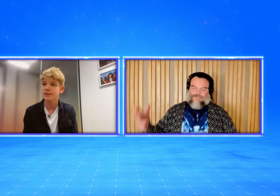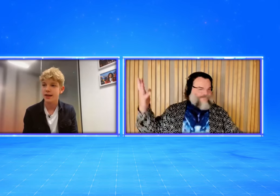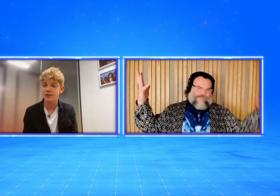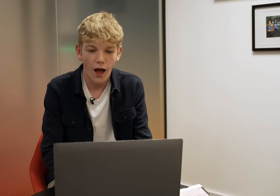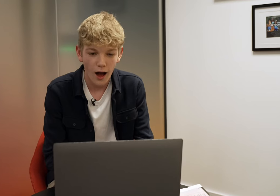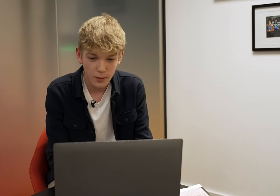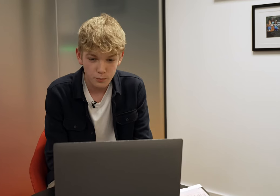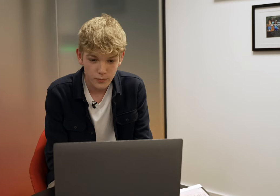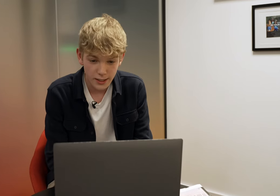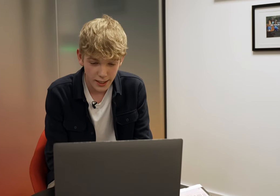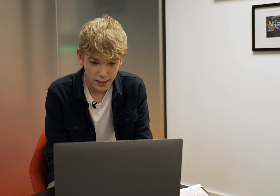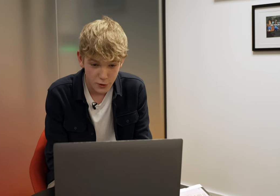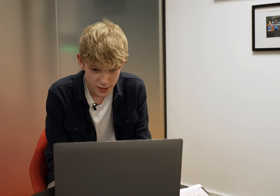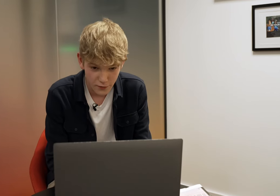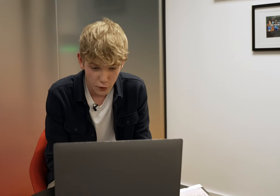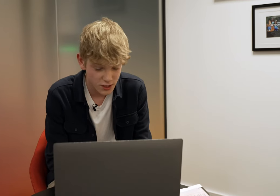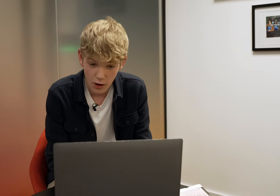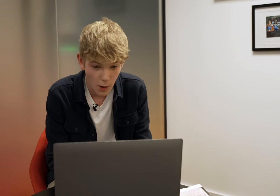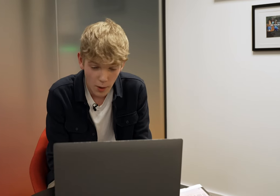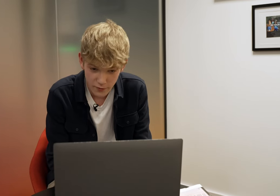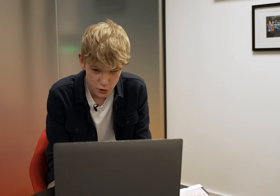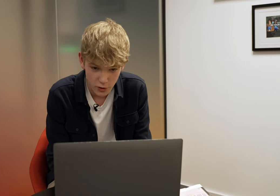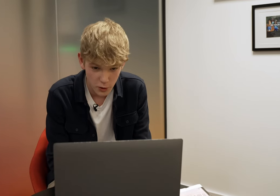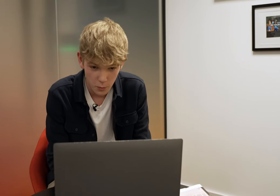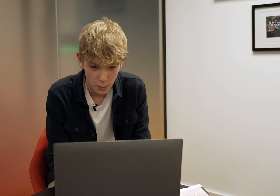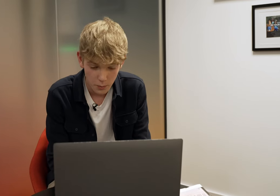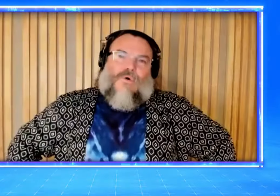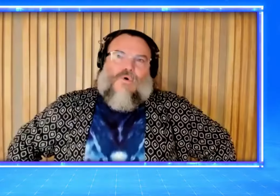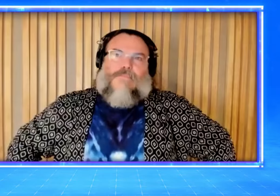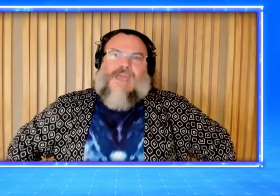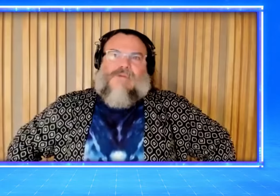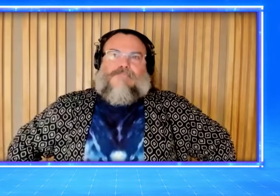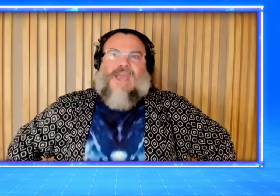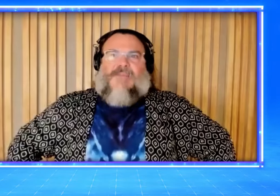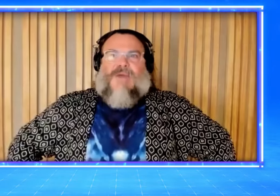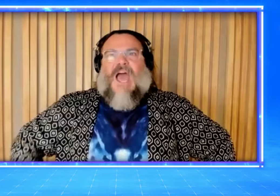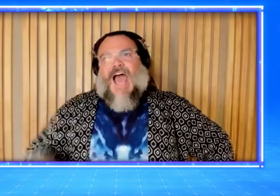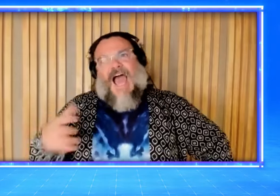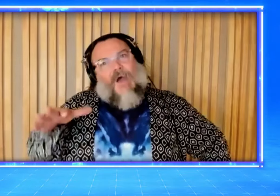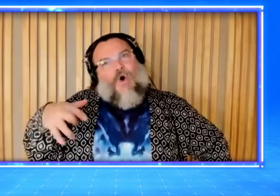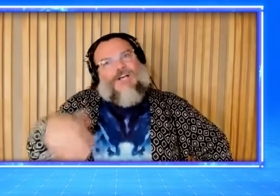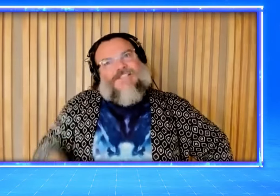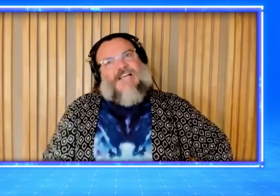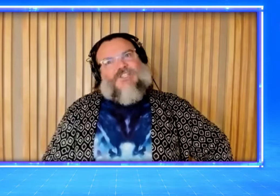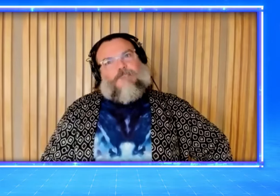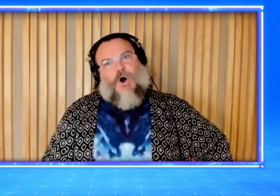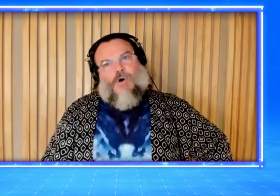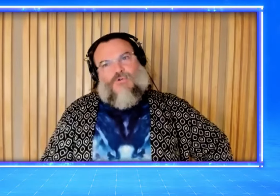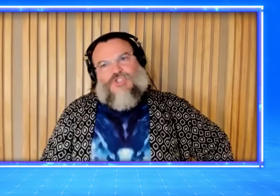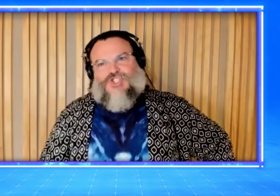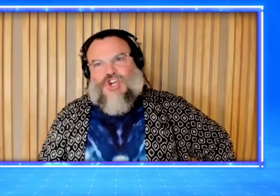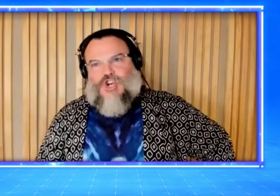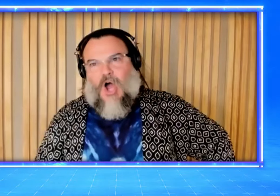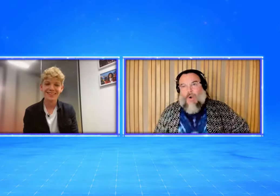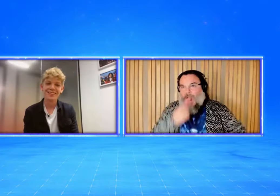days and days. Can you sing it for us? I might even join you. Oh, baby, baby, how was I supposed